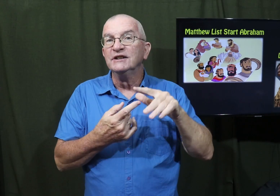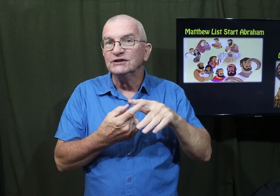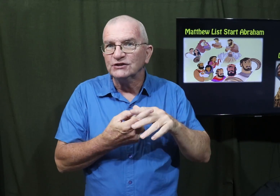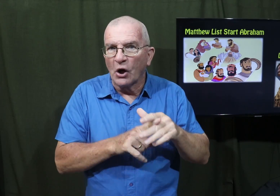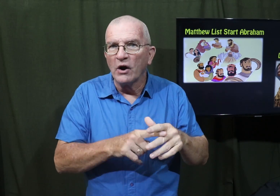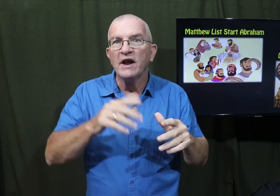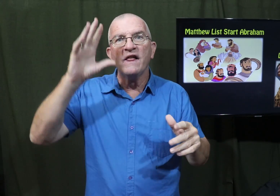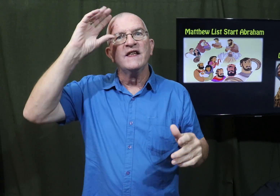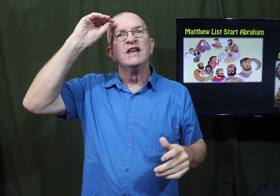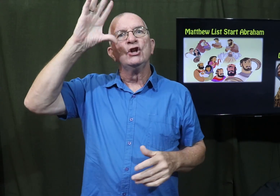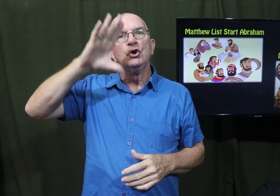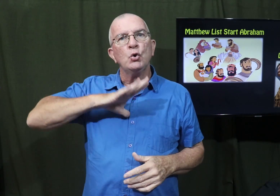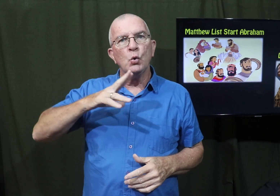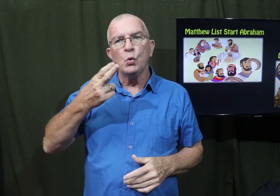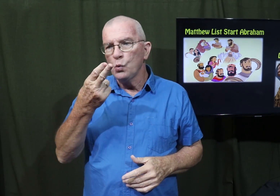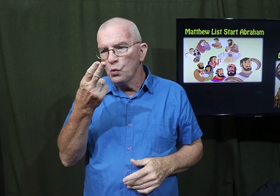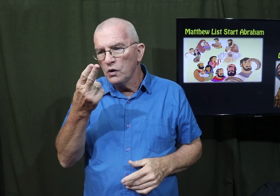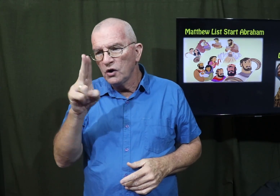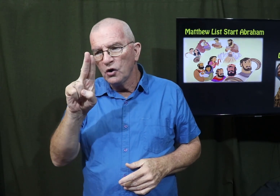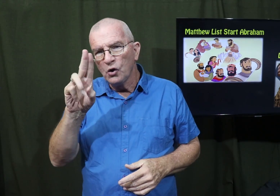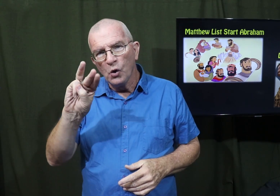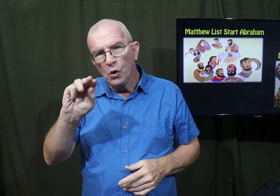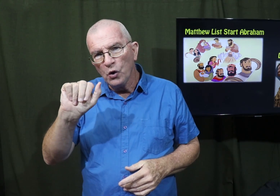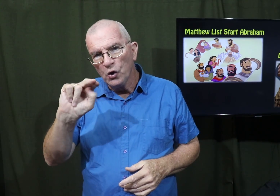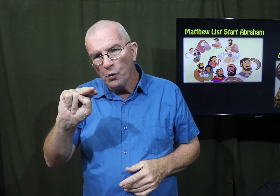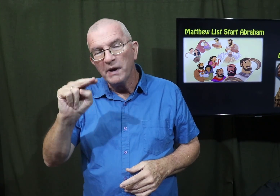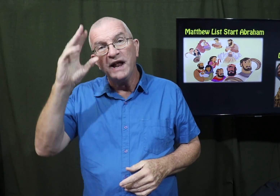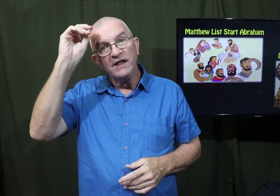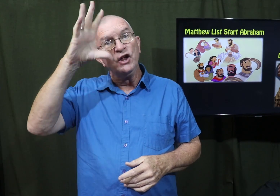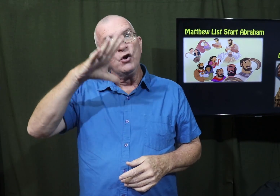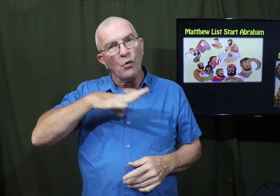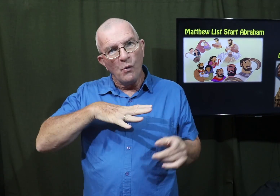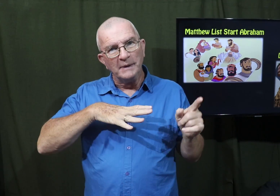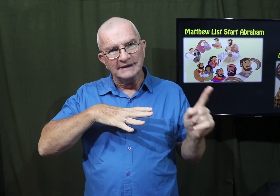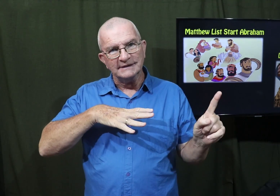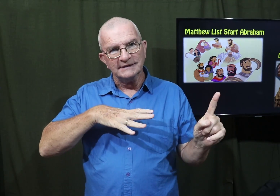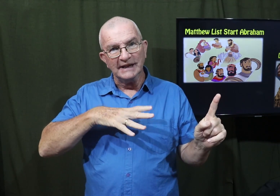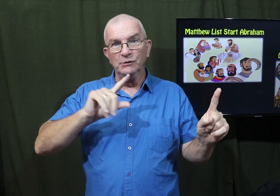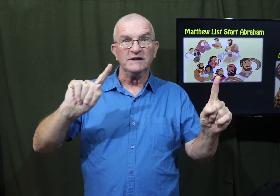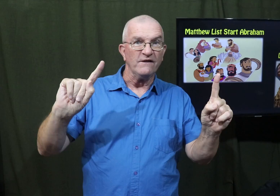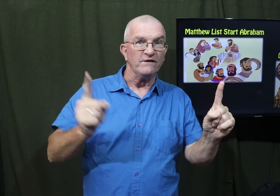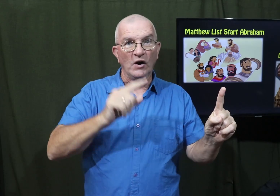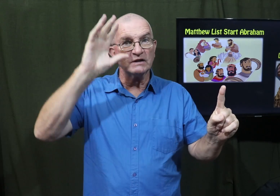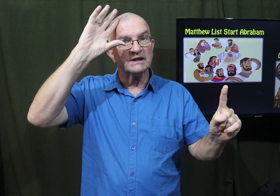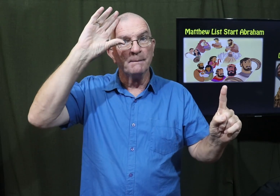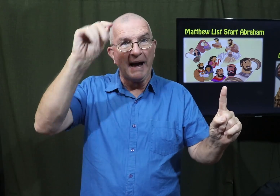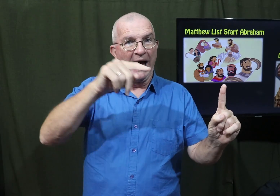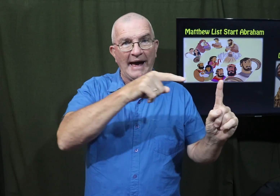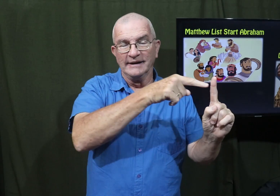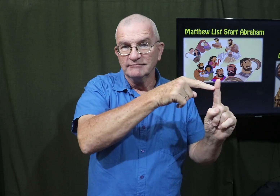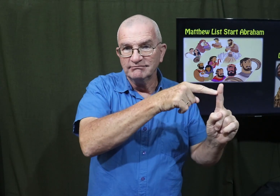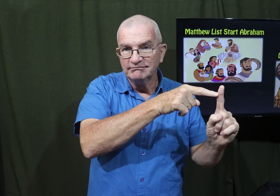so Adam started the human race. He was the first man.